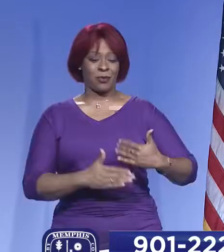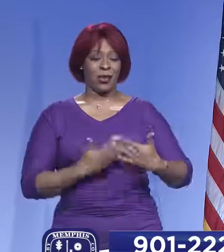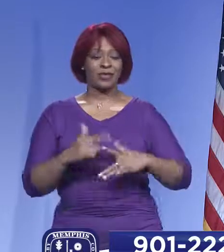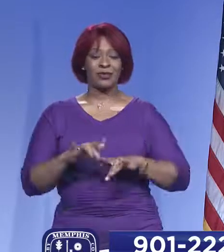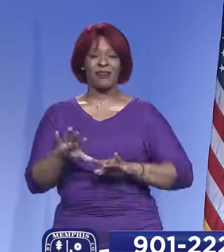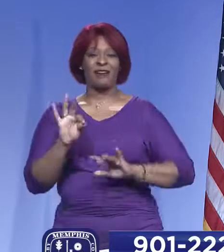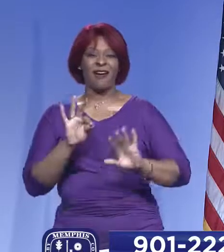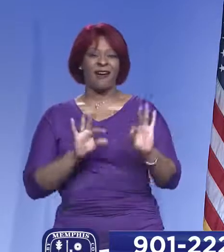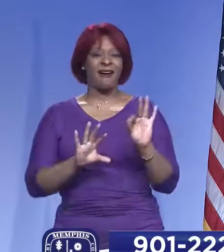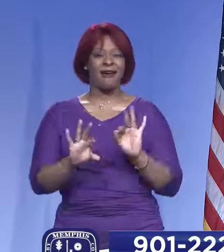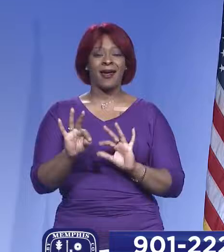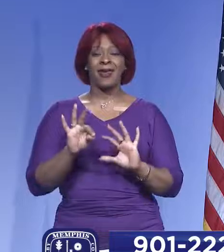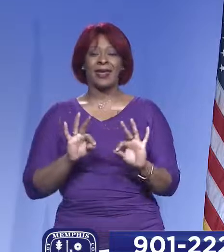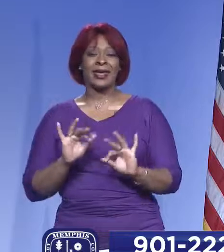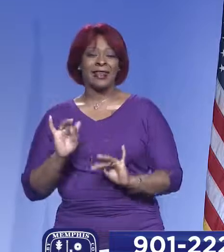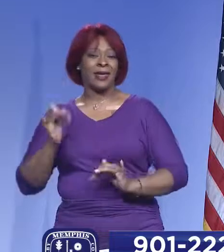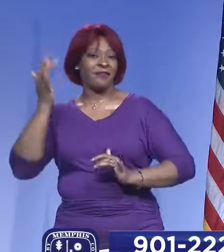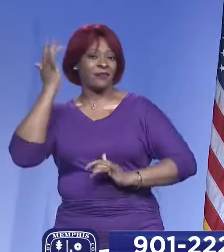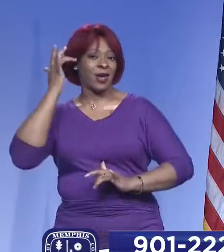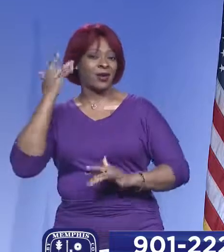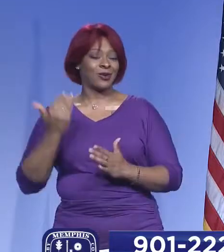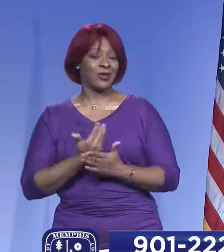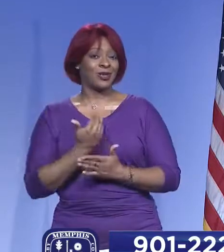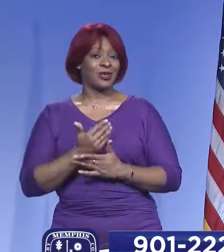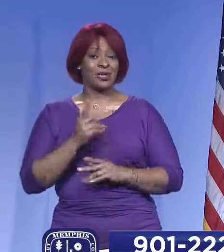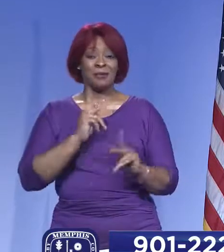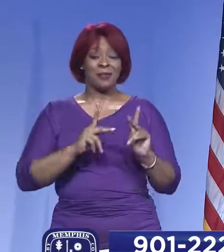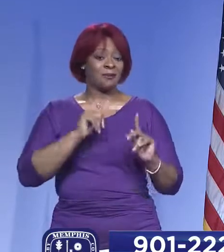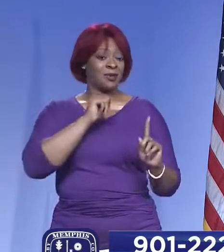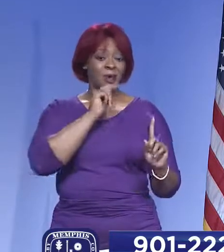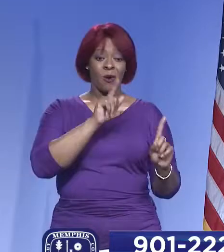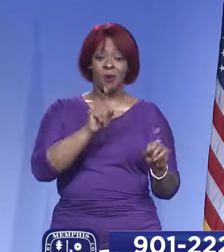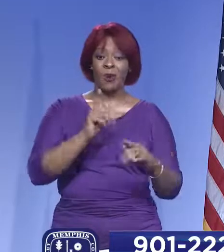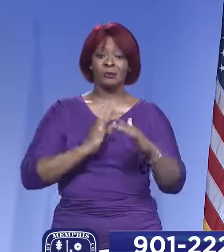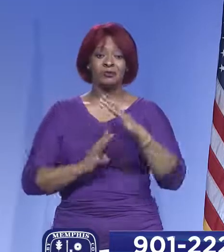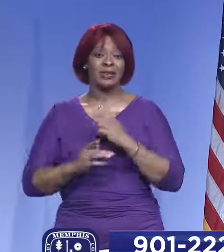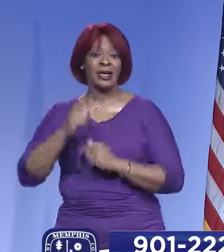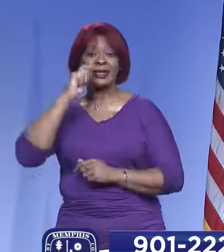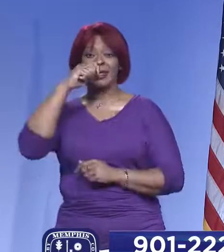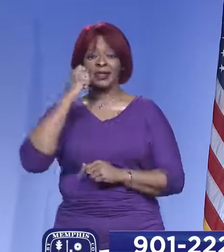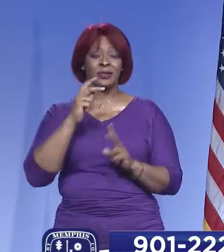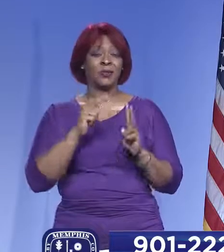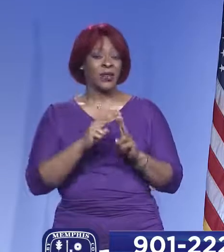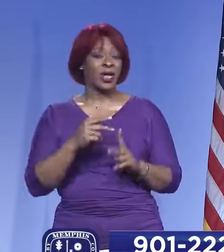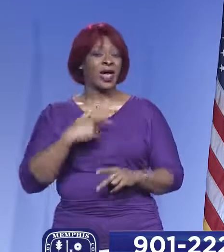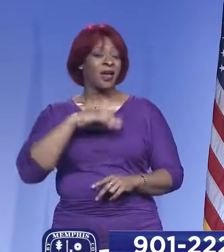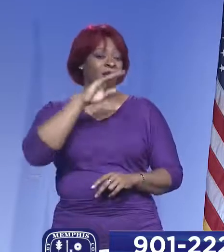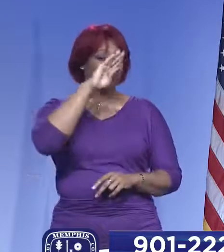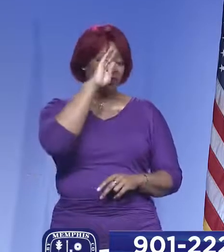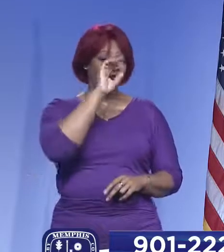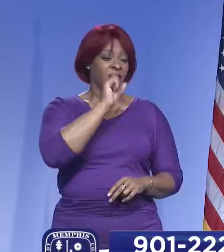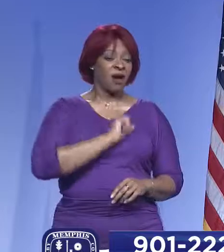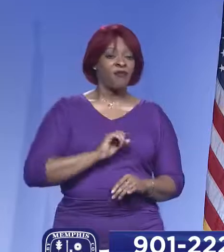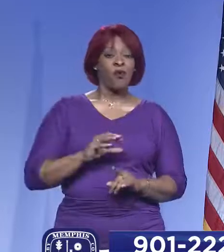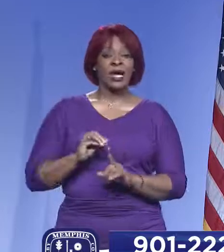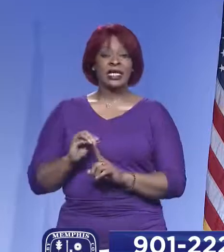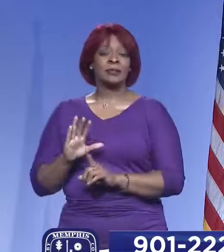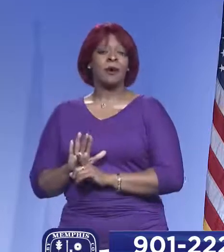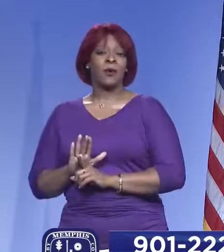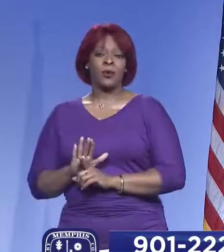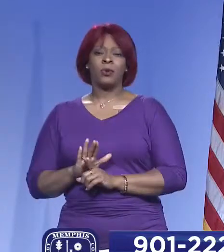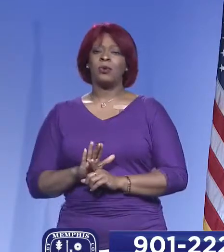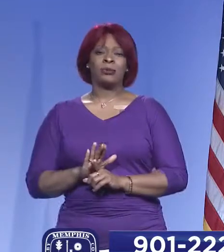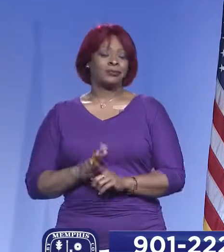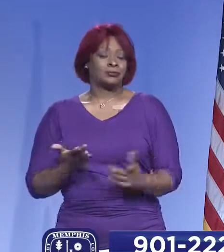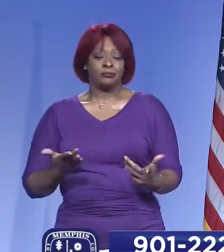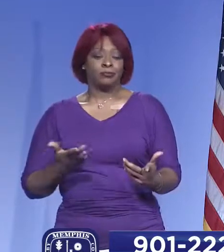puzzle. And without people continuing to come out and be tested, whether they have symptoms or they've been exposed, we